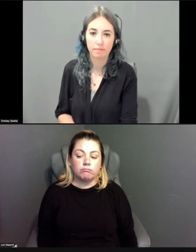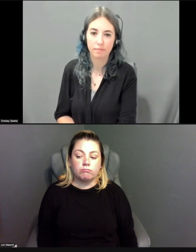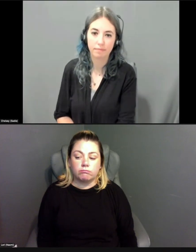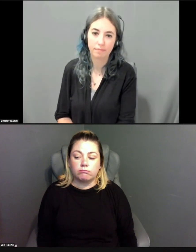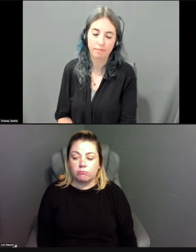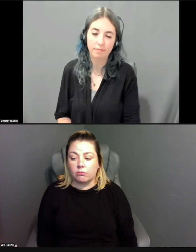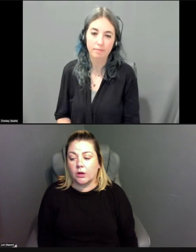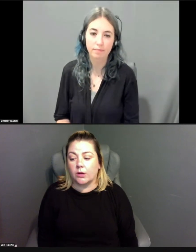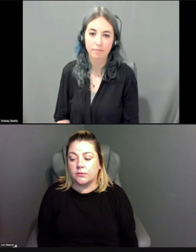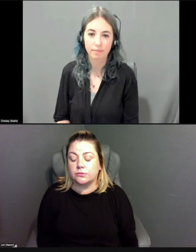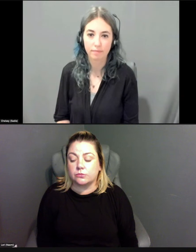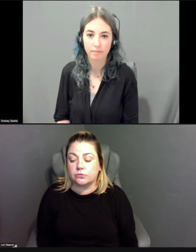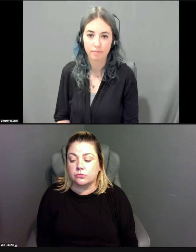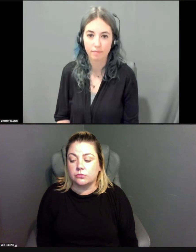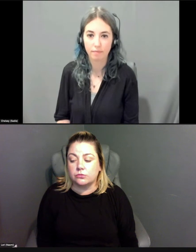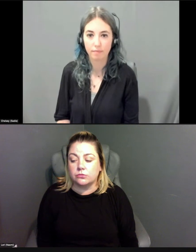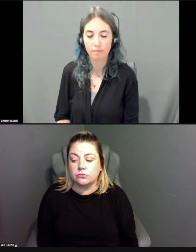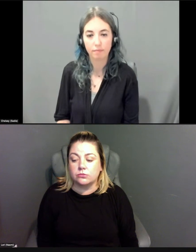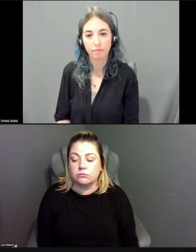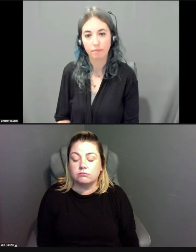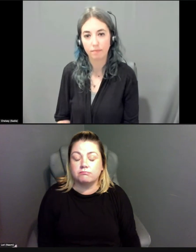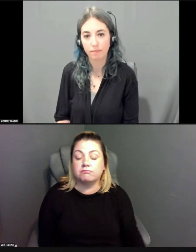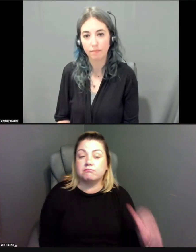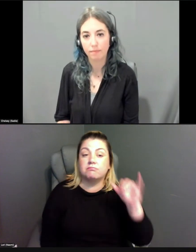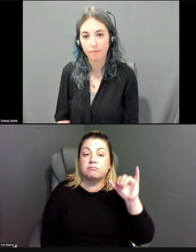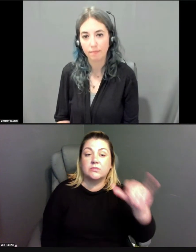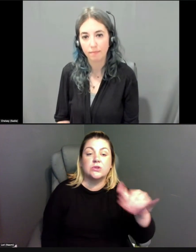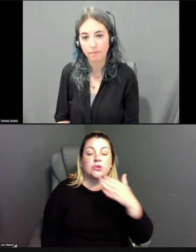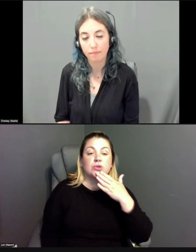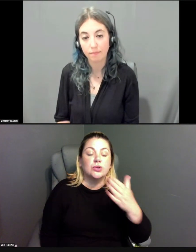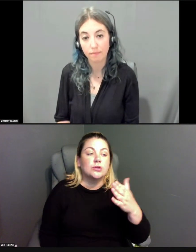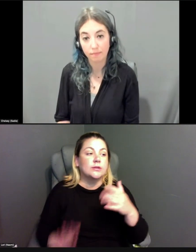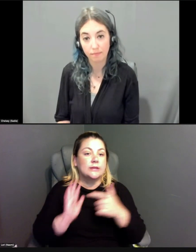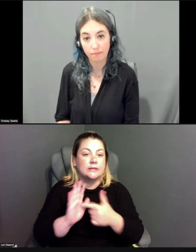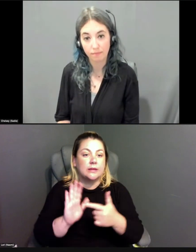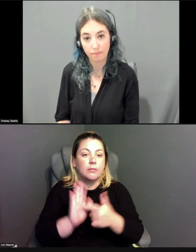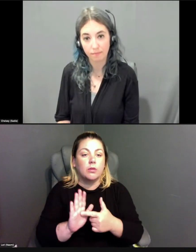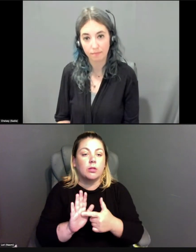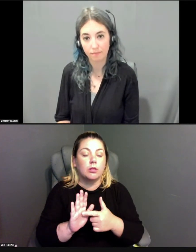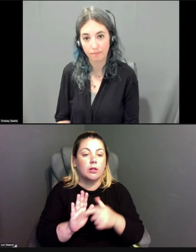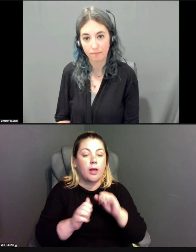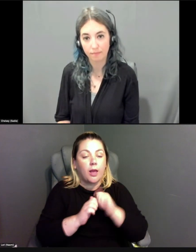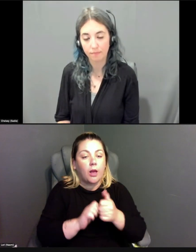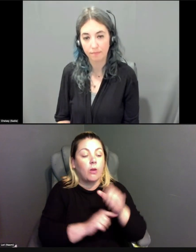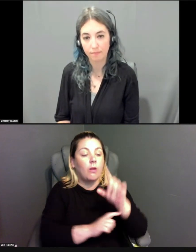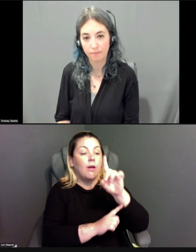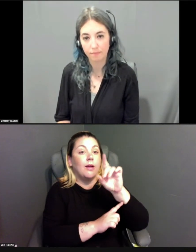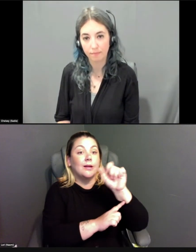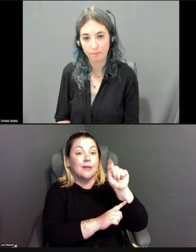demonstration of the ways that we can use diet culture as like an umbrella term, because like, yes. So for instance, the